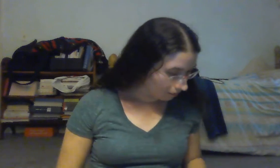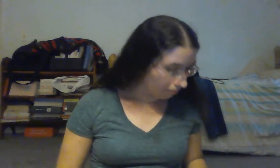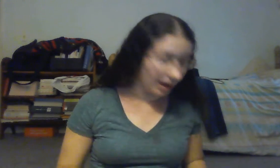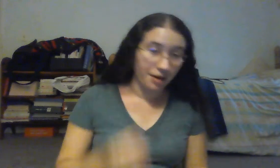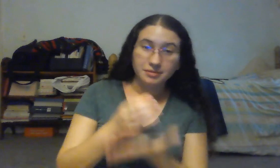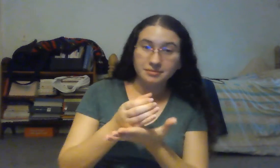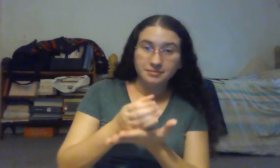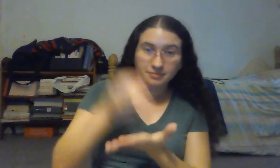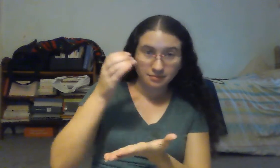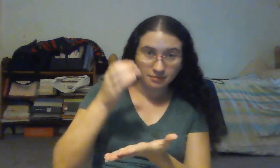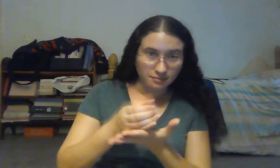Bottle.